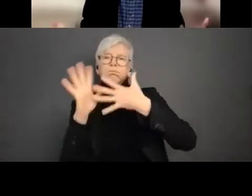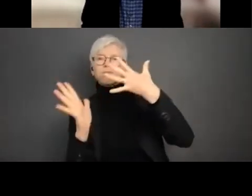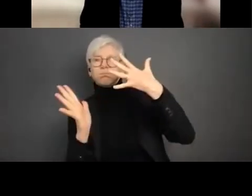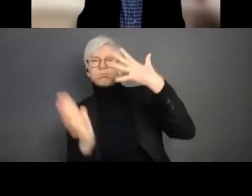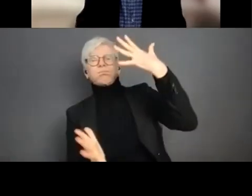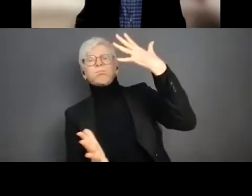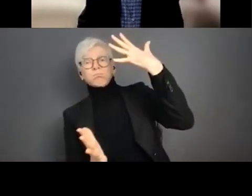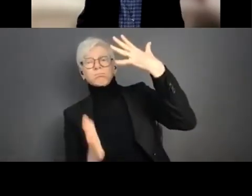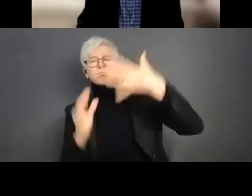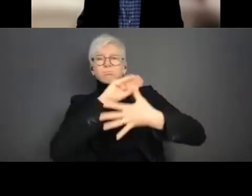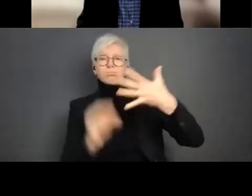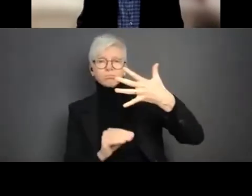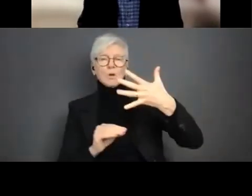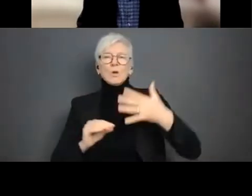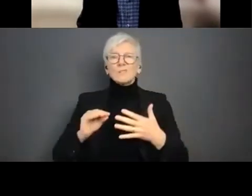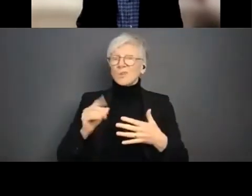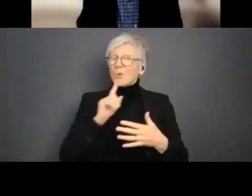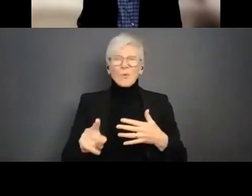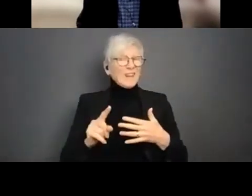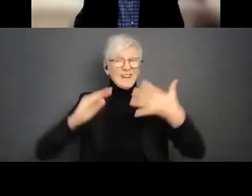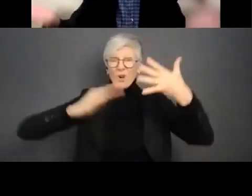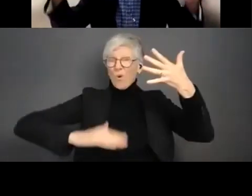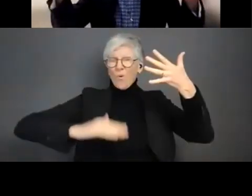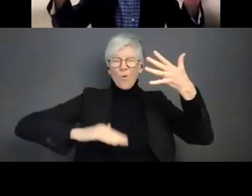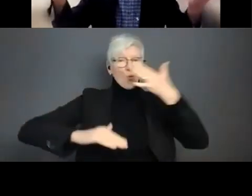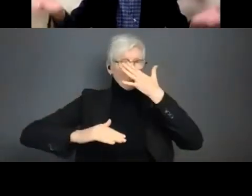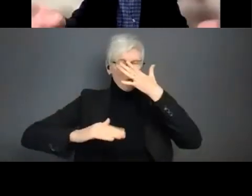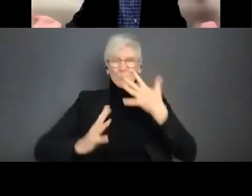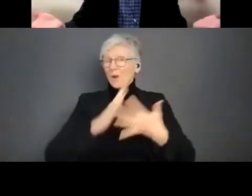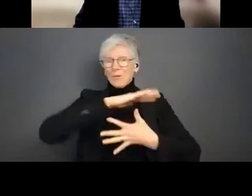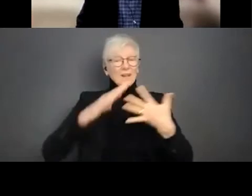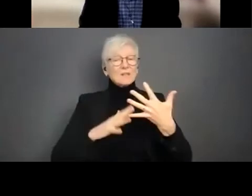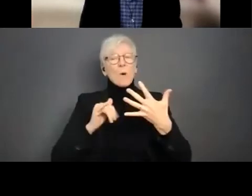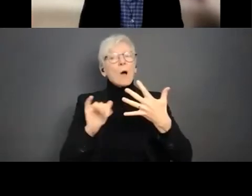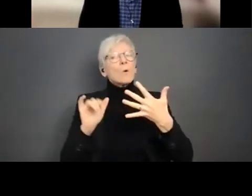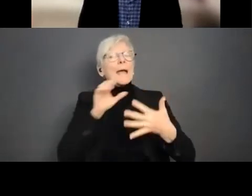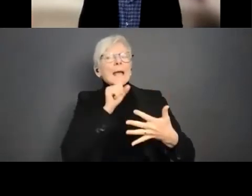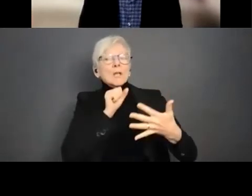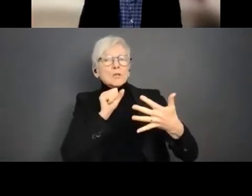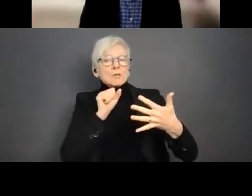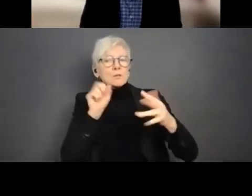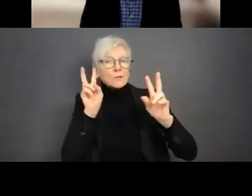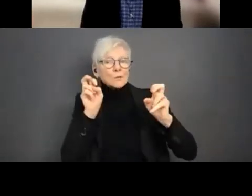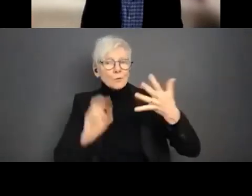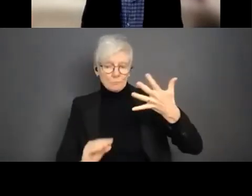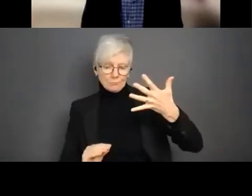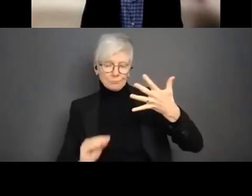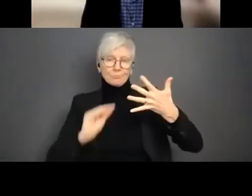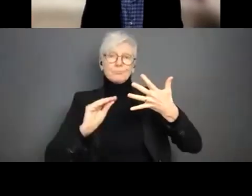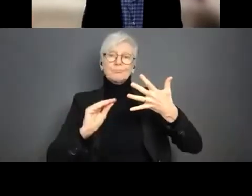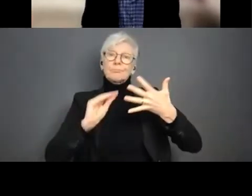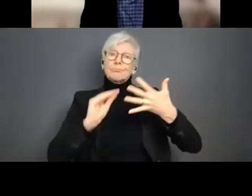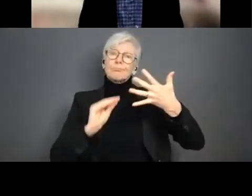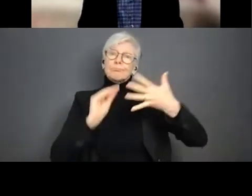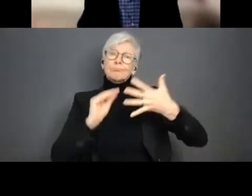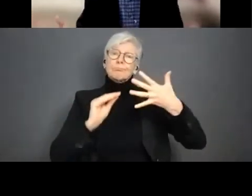How do we bring that up from the 12th to 13th to up the first or second of 5 top things? And that's what we need to